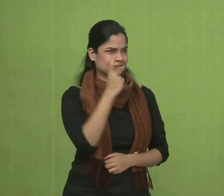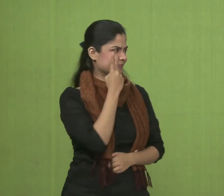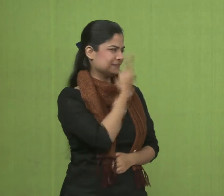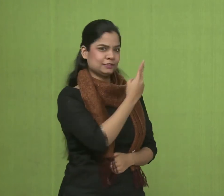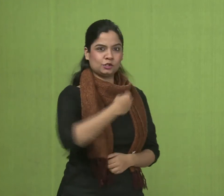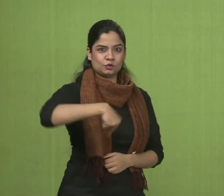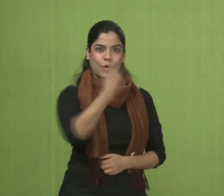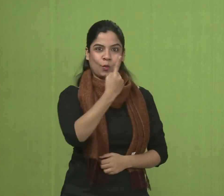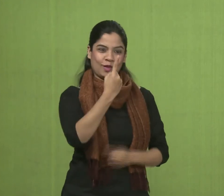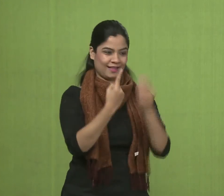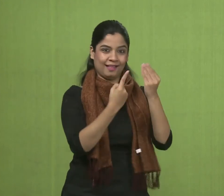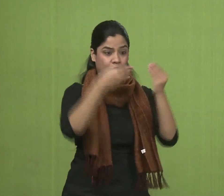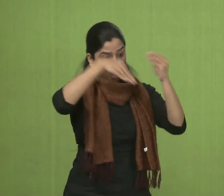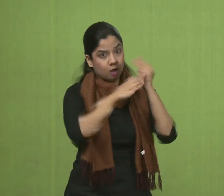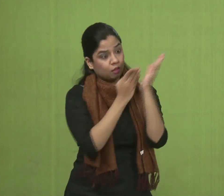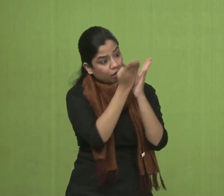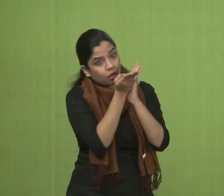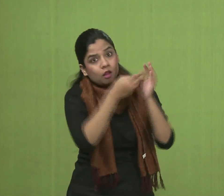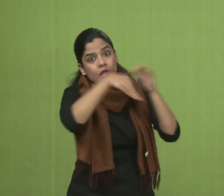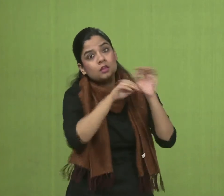purposes is called a multi-purpose object.